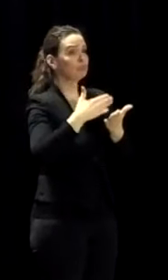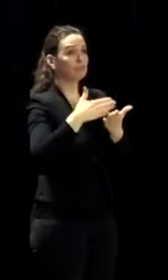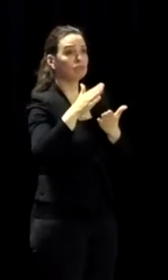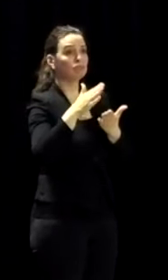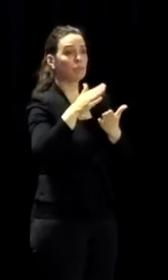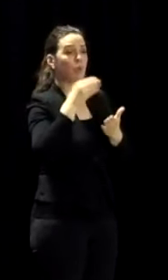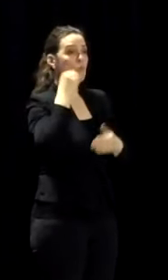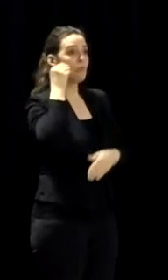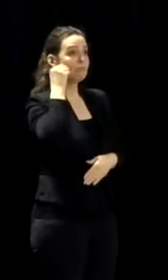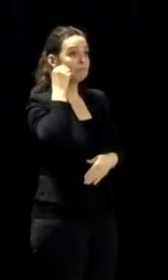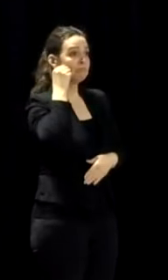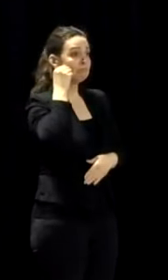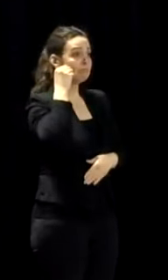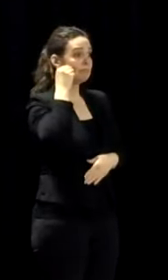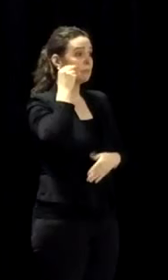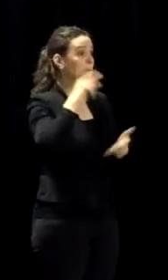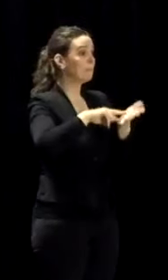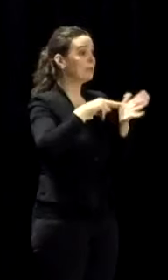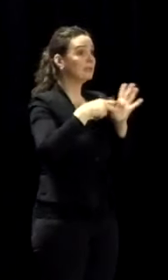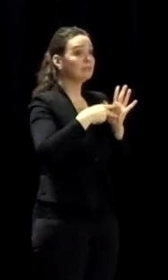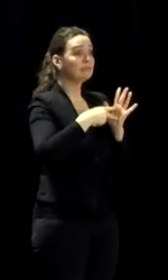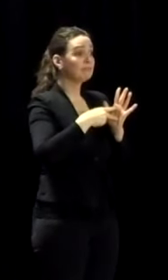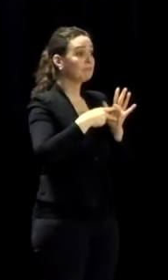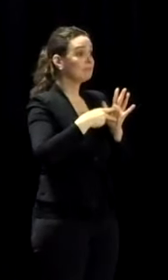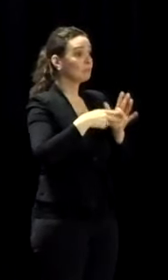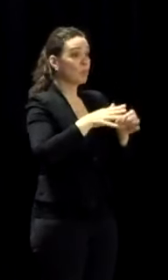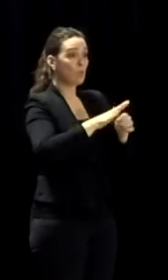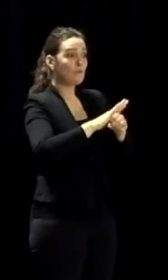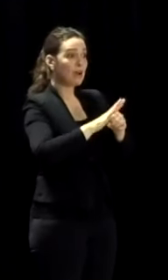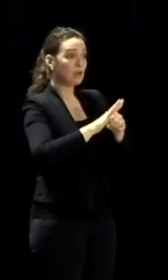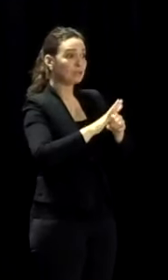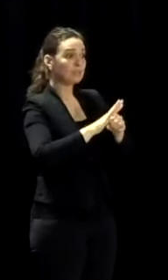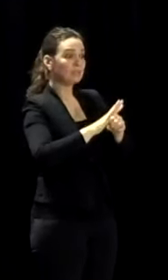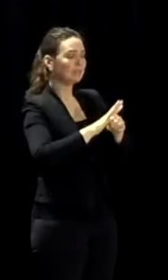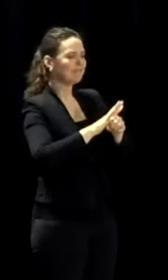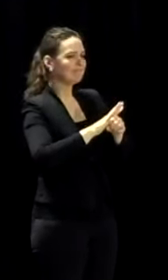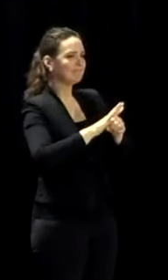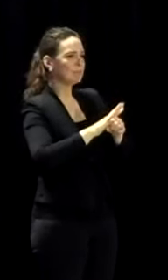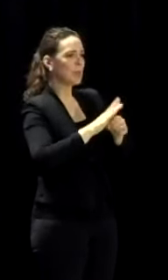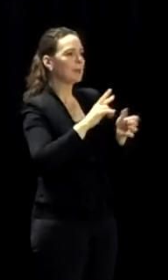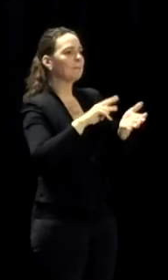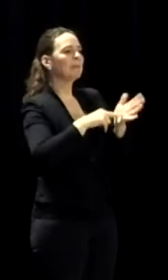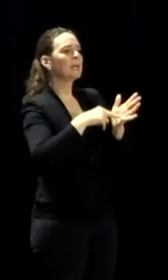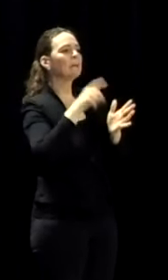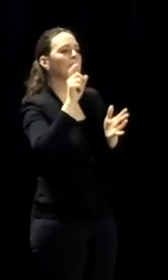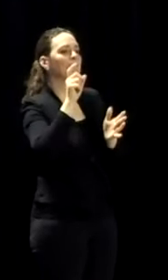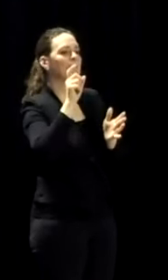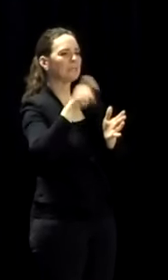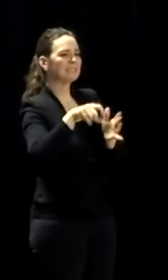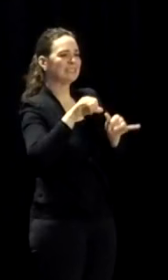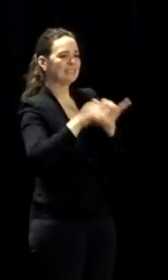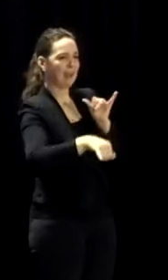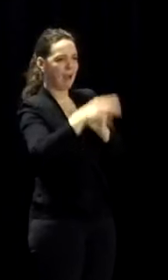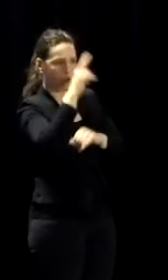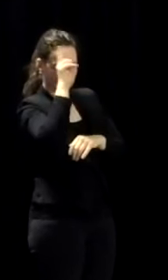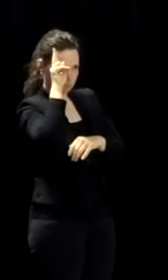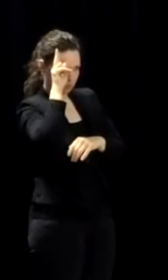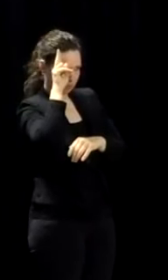are COVID-19 free at this point. That just means they are no longer necessary to be in a hospital. They're feeling better. They're back